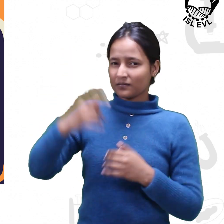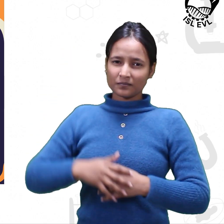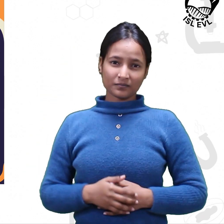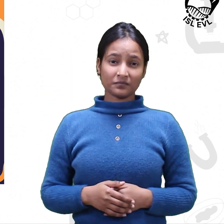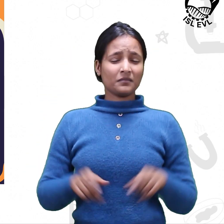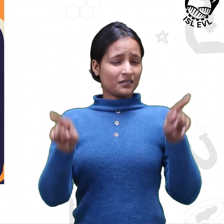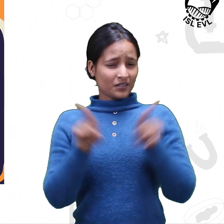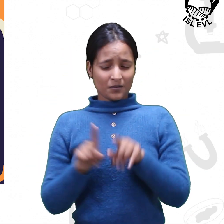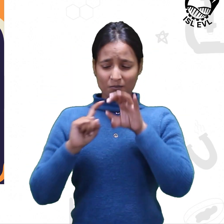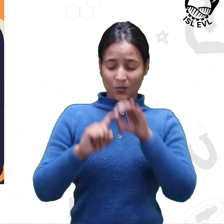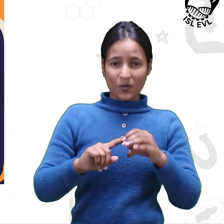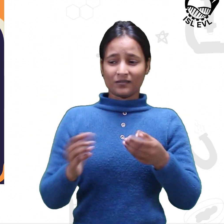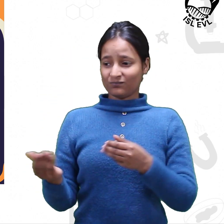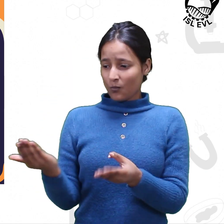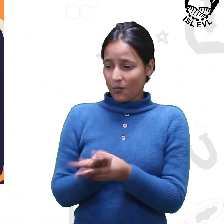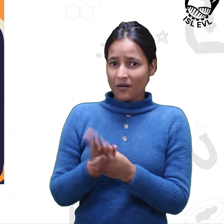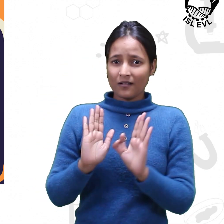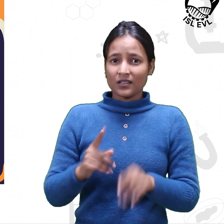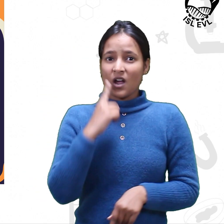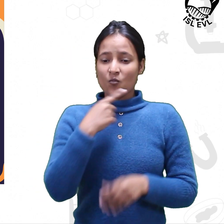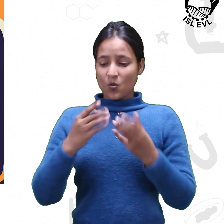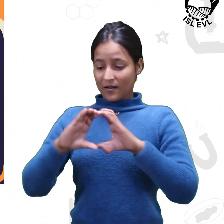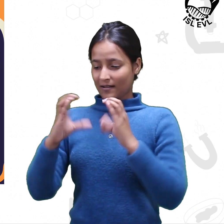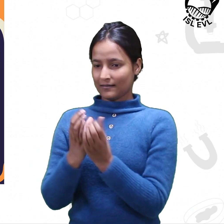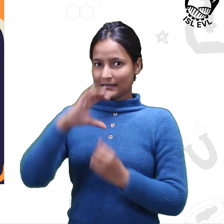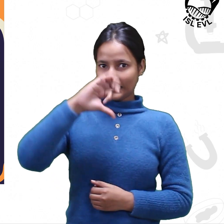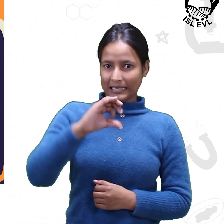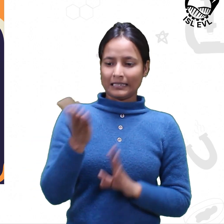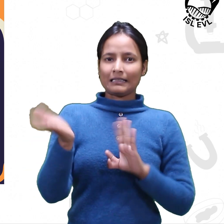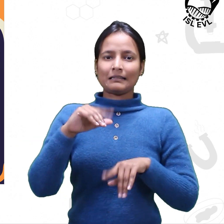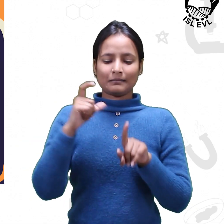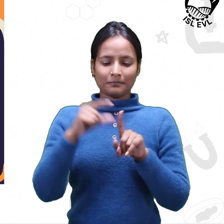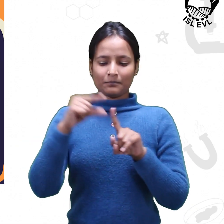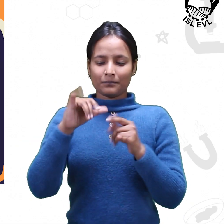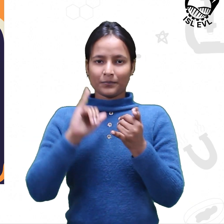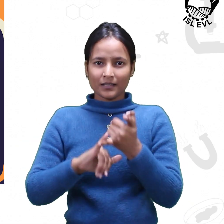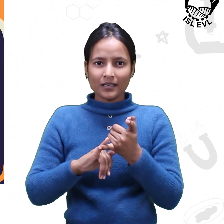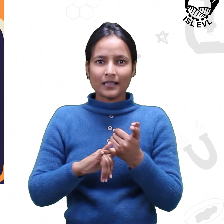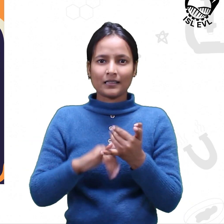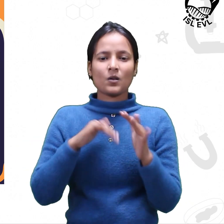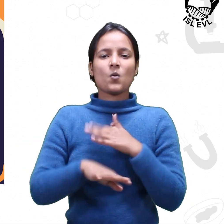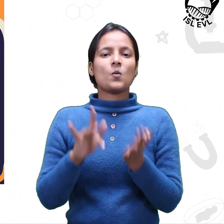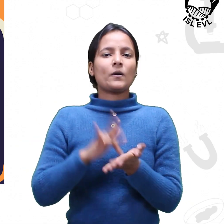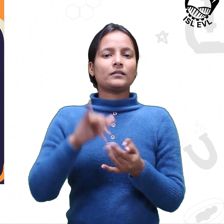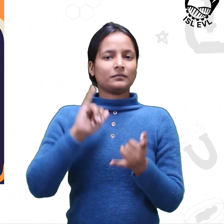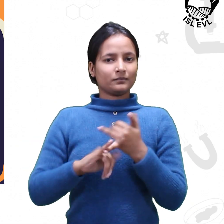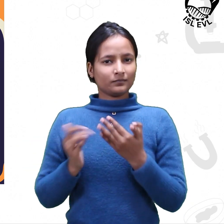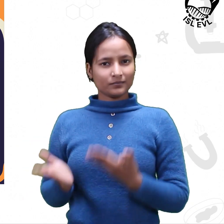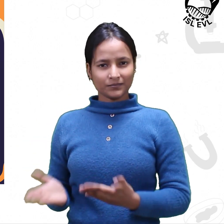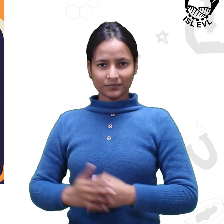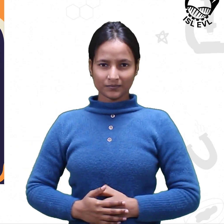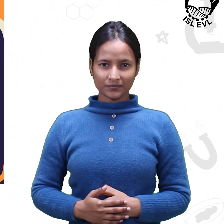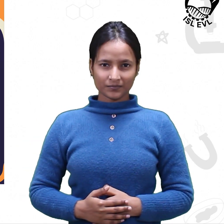This was a question posed by one of our listeners from Class 9, Delhi Public School, Secunderabad. Join Utsuka